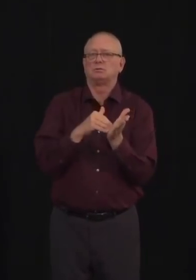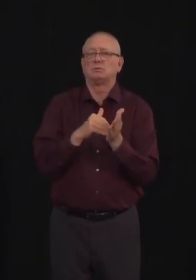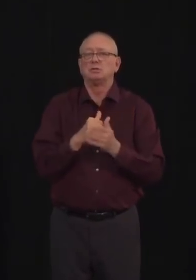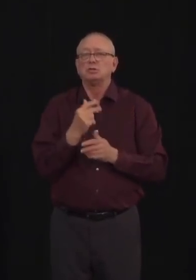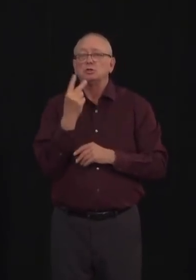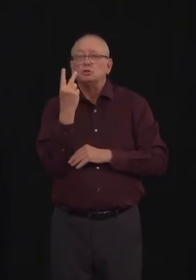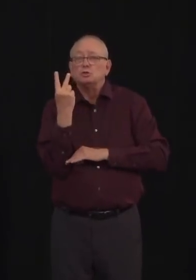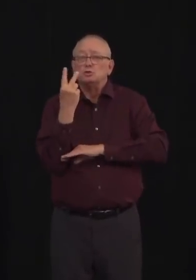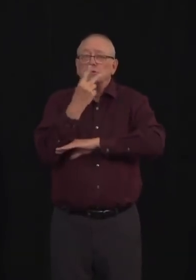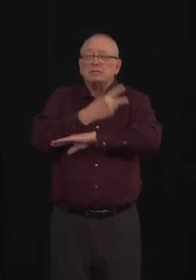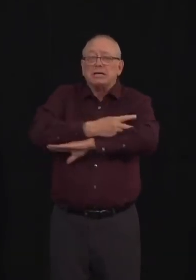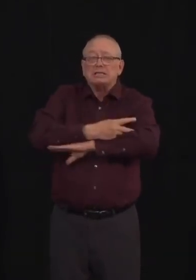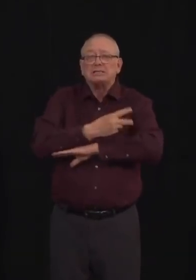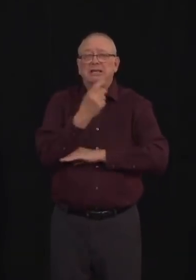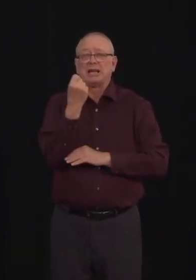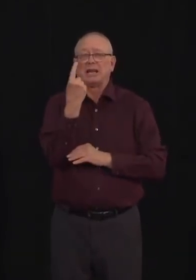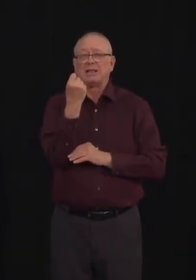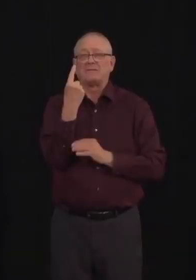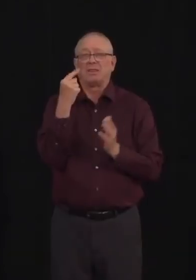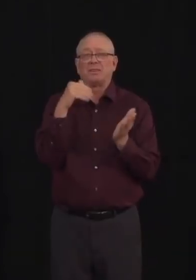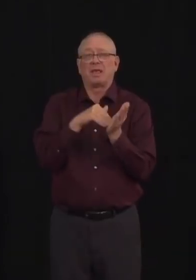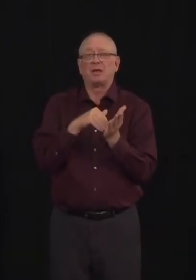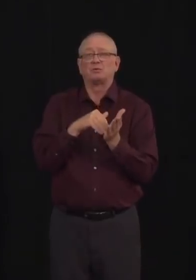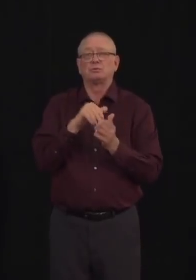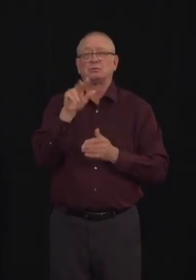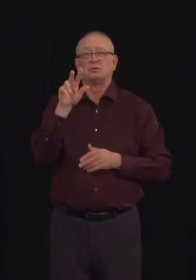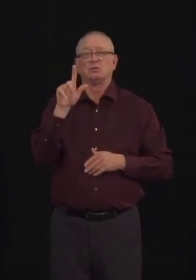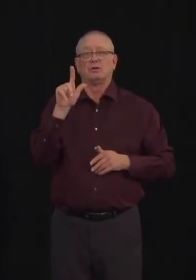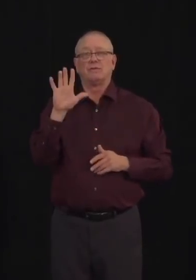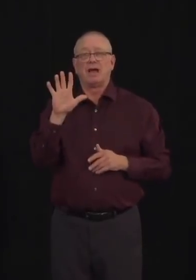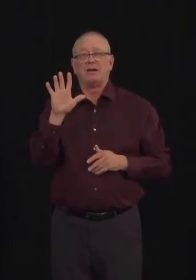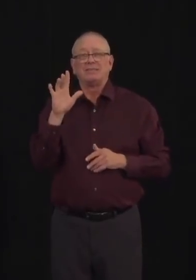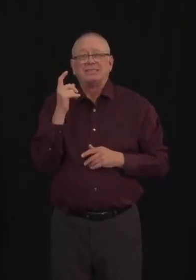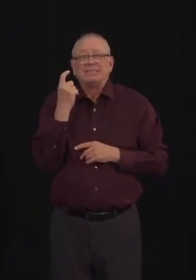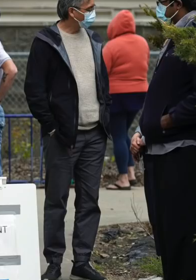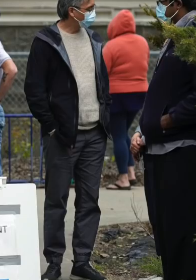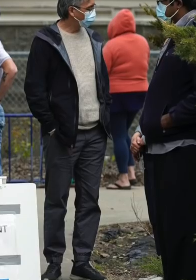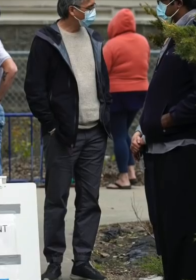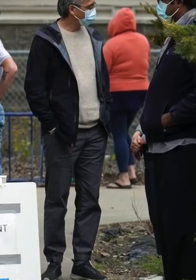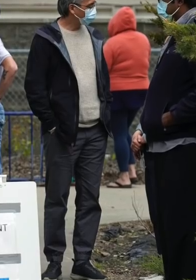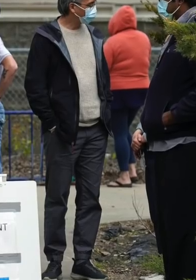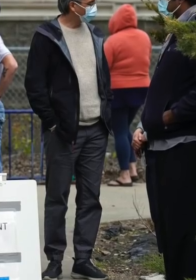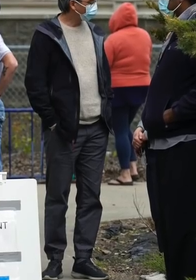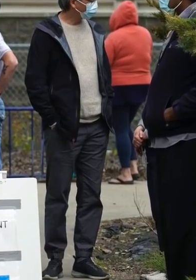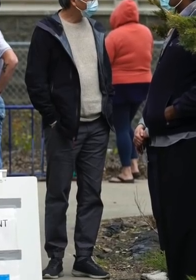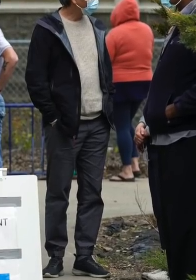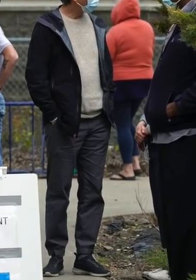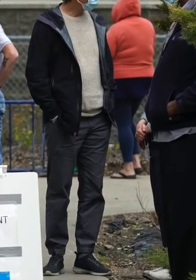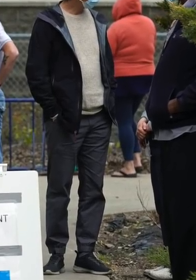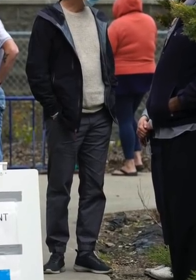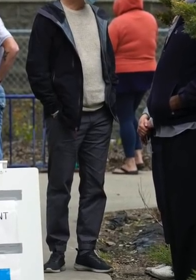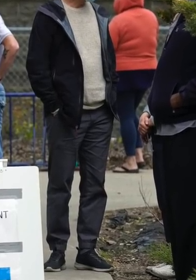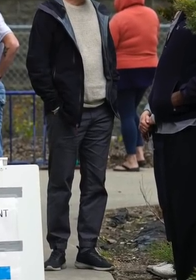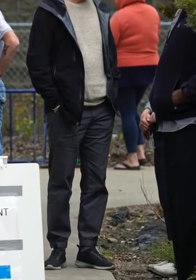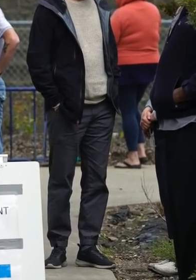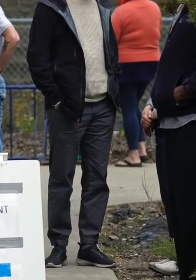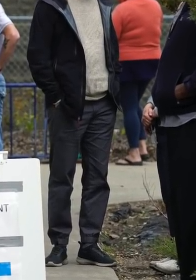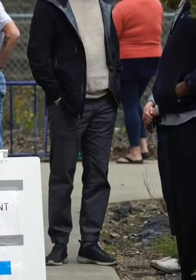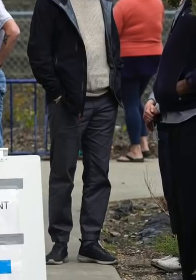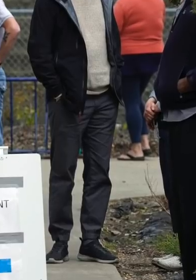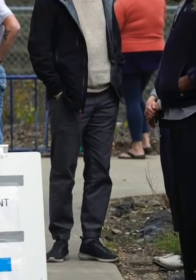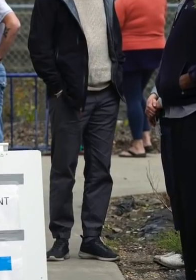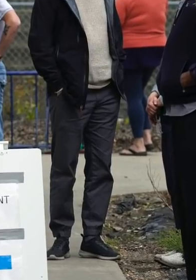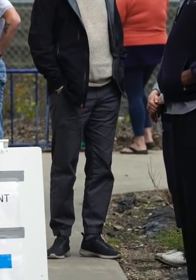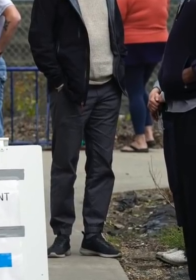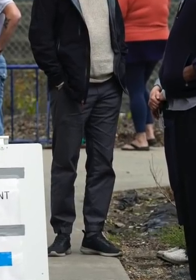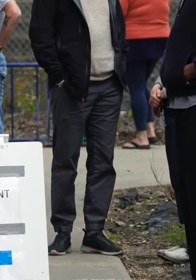the last 2 days, there were 64 new cases. We also have results for the asymptomatic testing we have